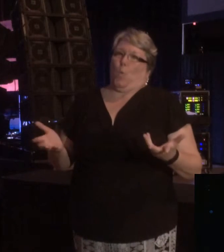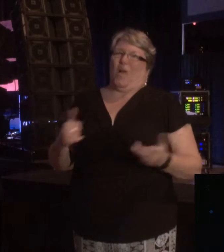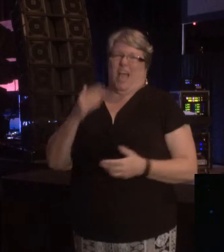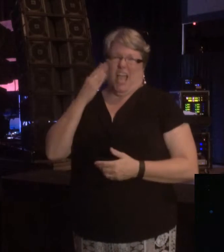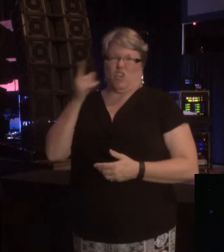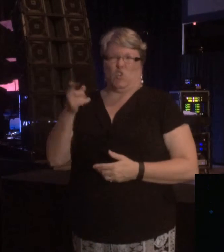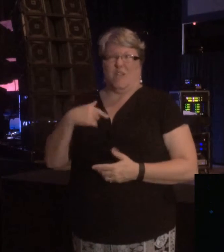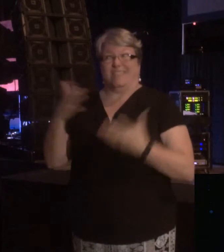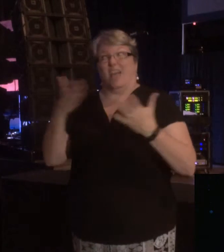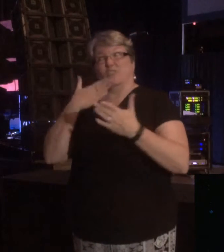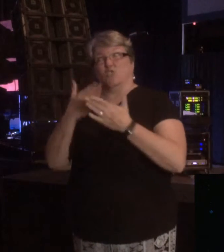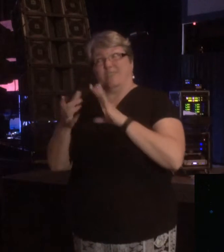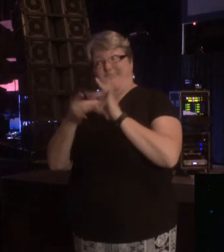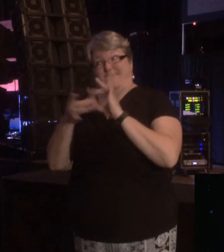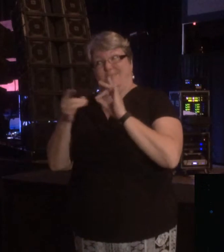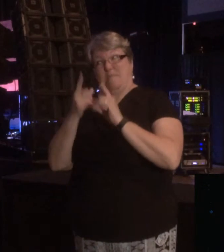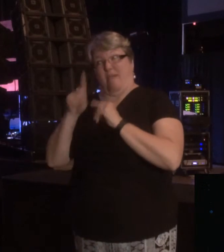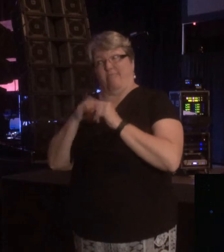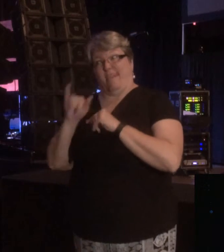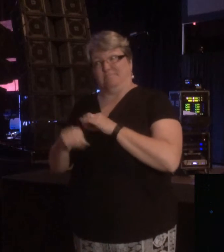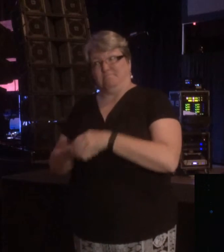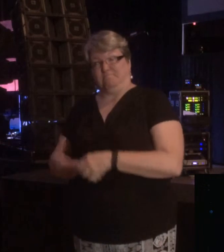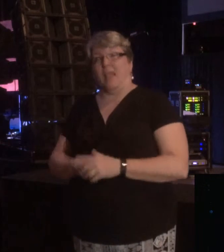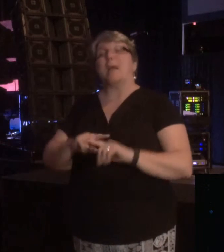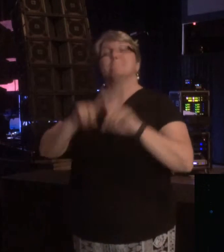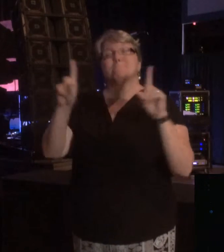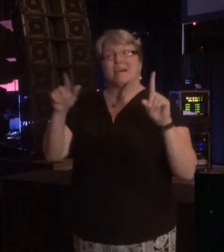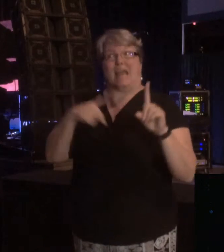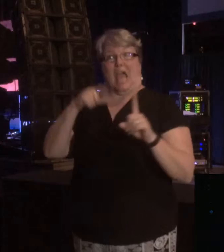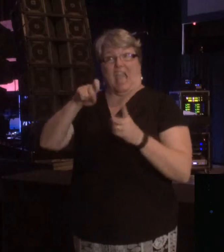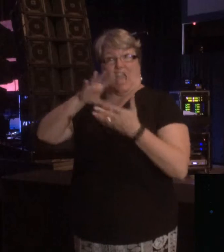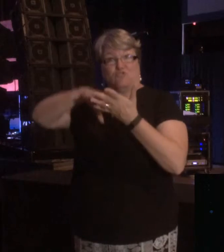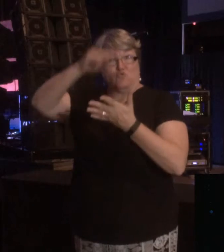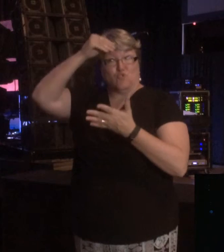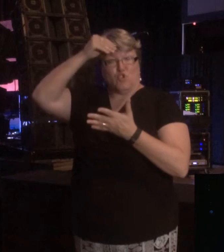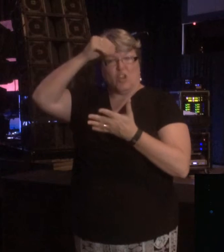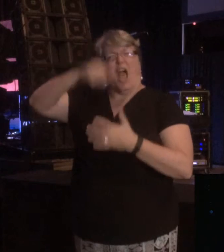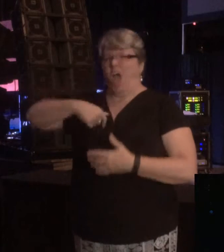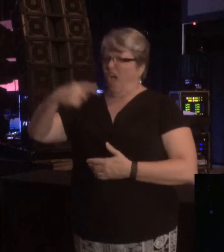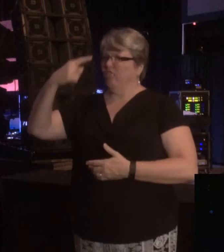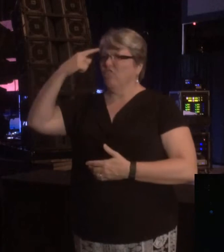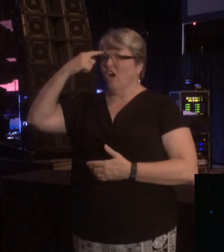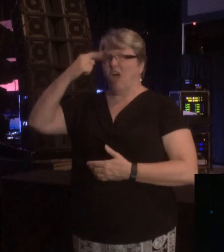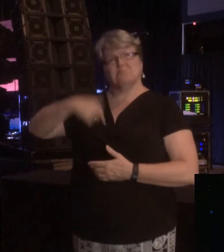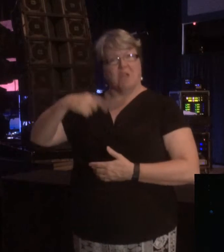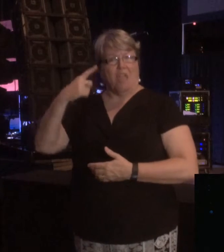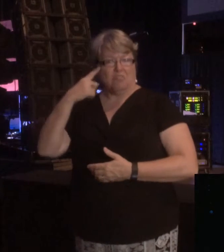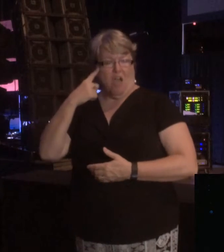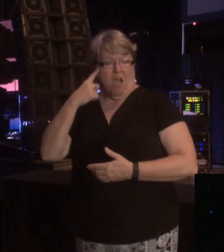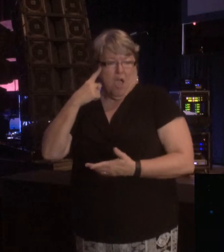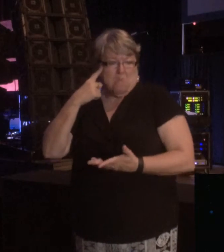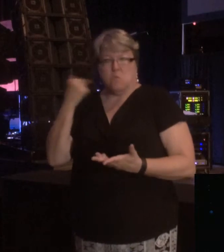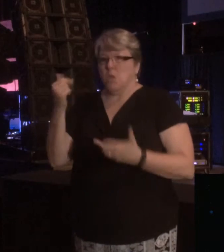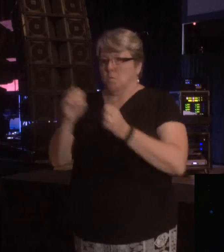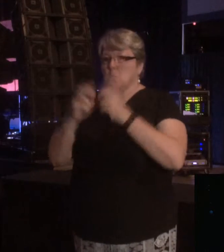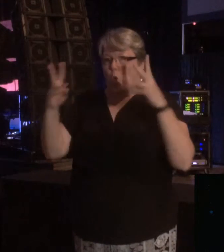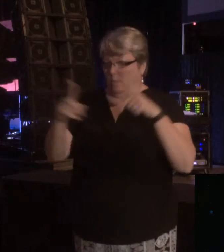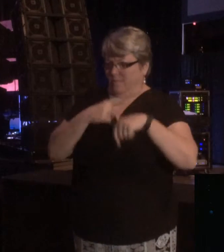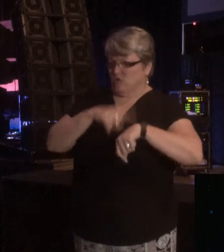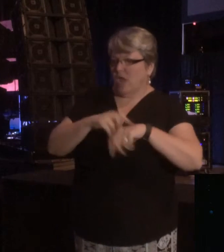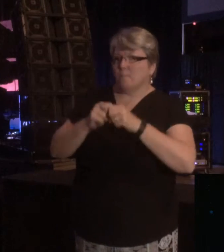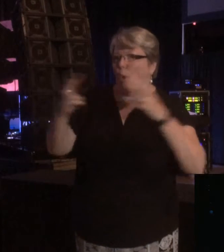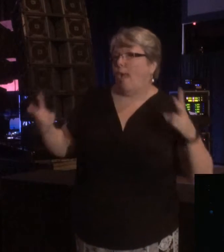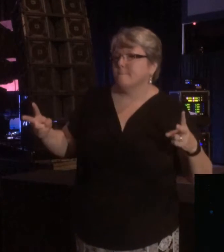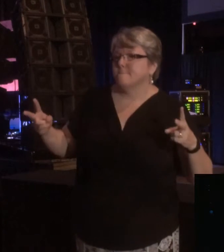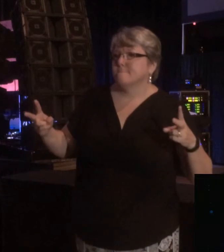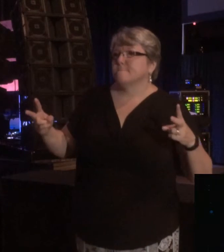Like, why are we pushing this? Like, we'll get married later, right? The thing that I didn't think about, and Donna mentioned it, was like, it wasn't a problem